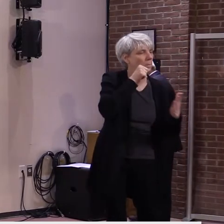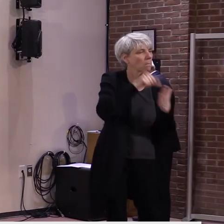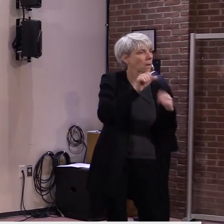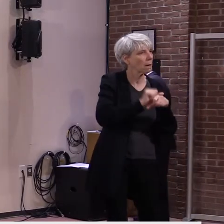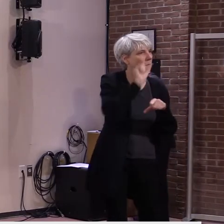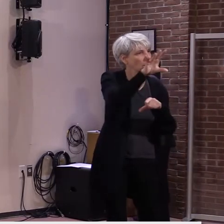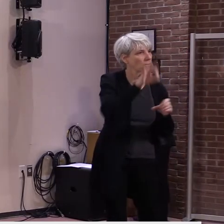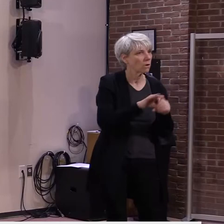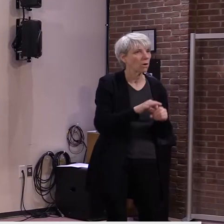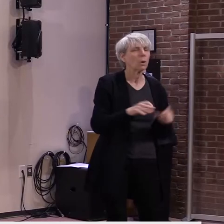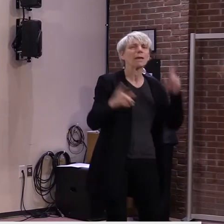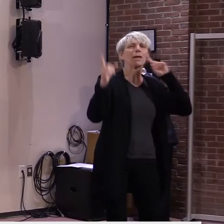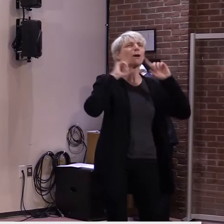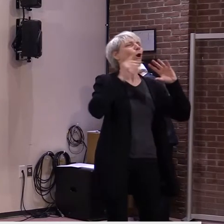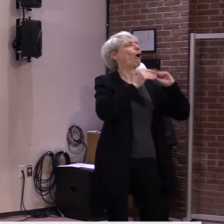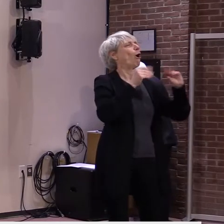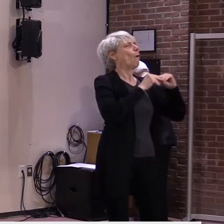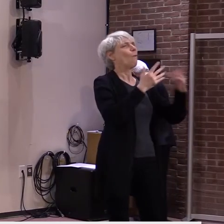in voting,